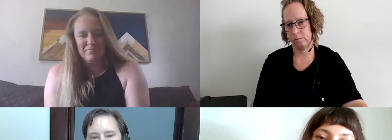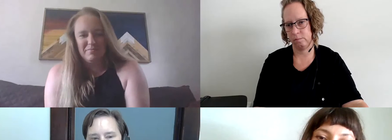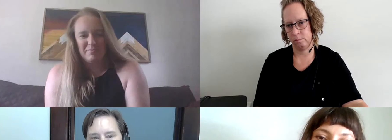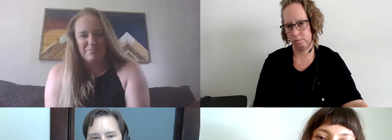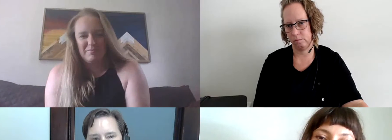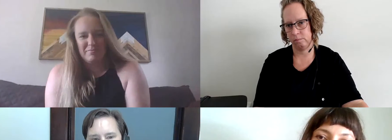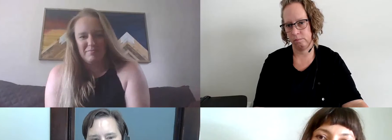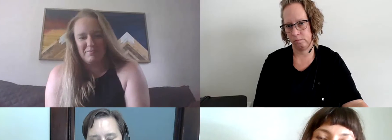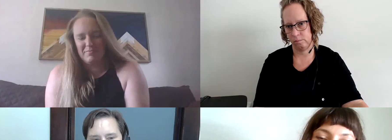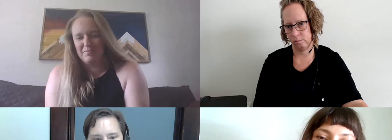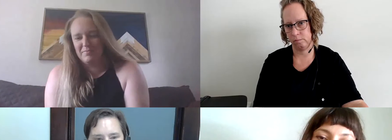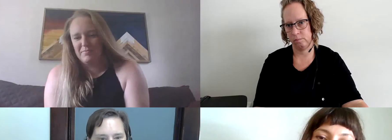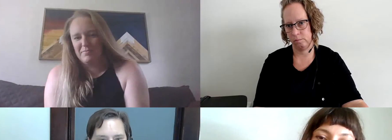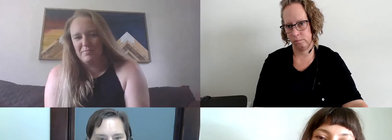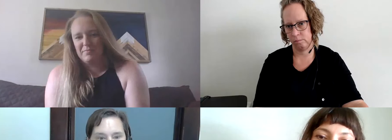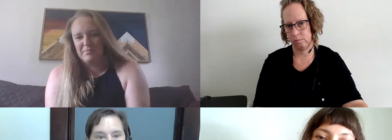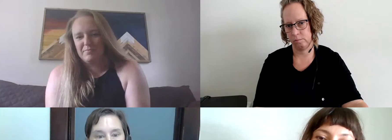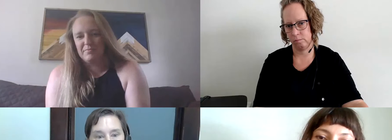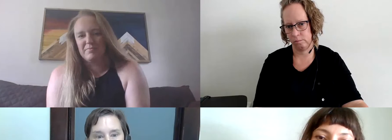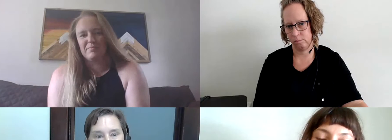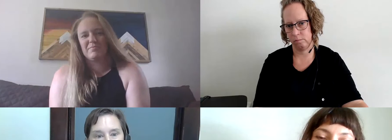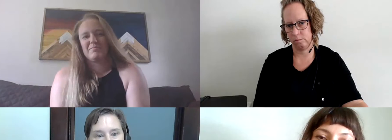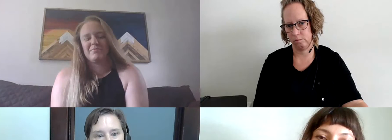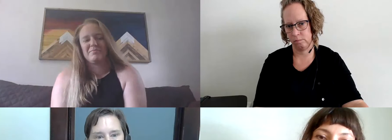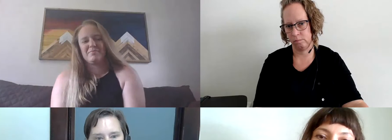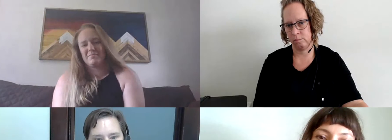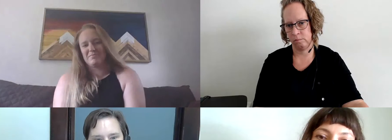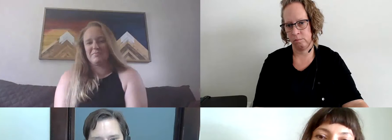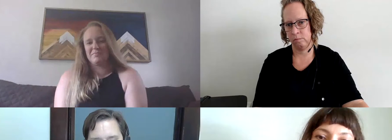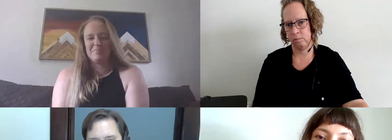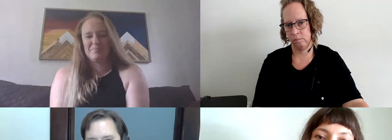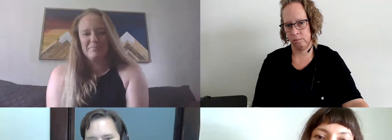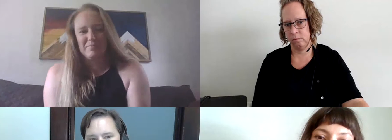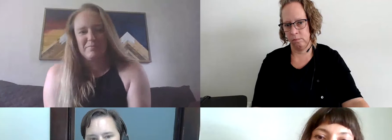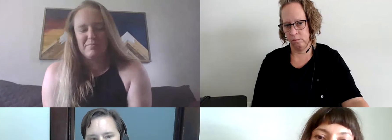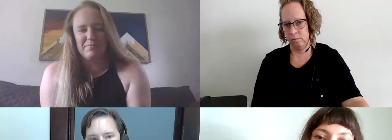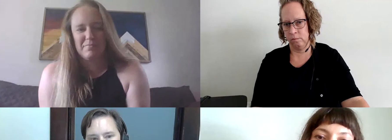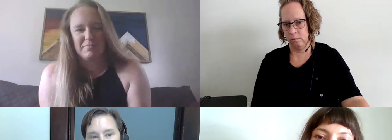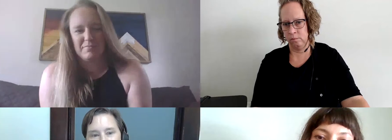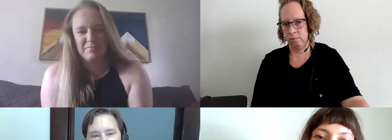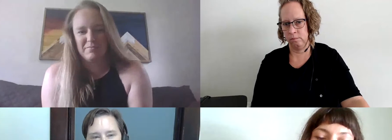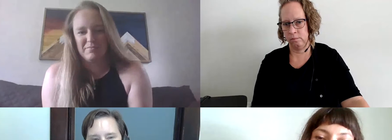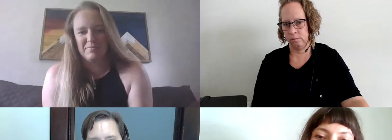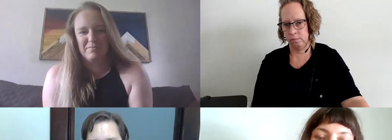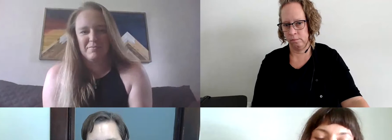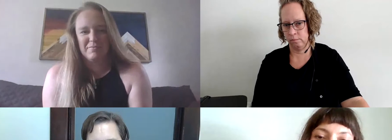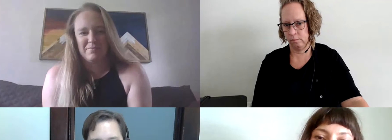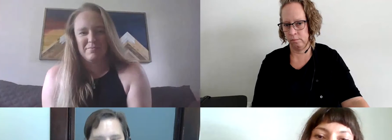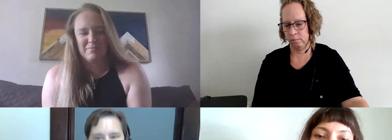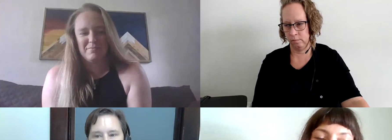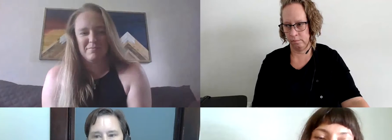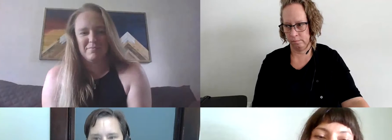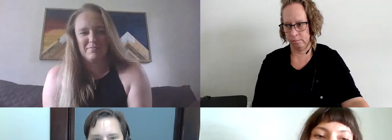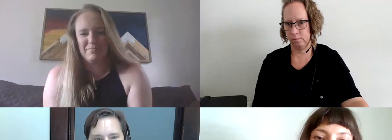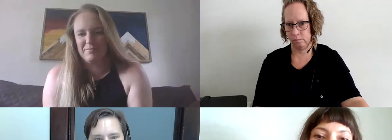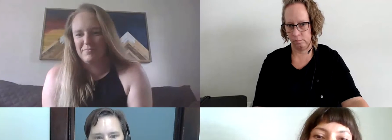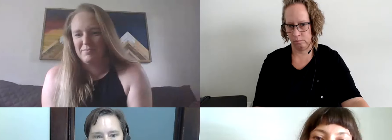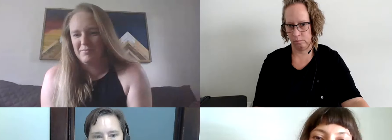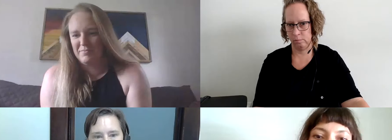Eventually, I think each of the platforms online will be able to embed captioning, but at this point, we